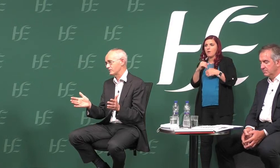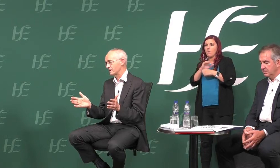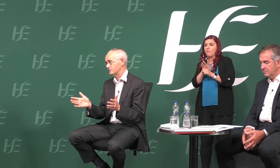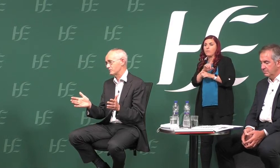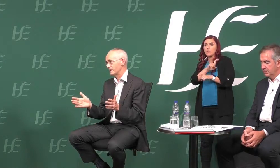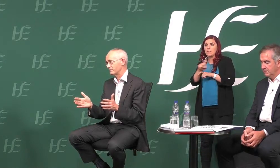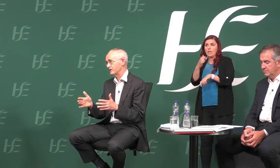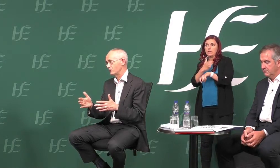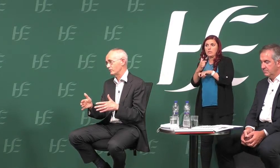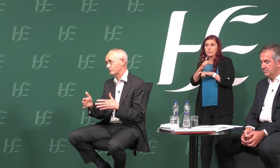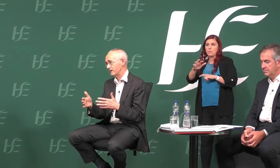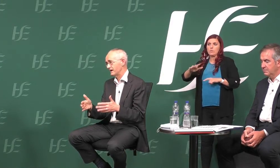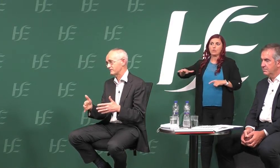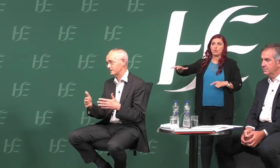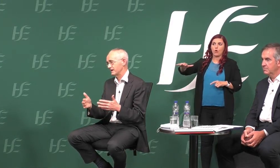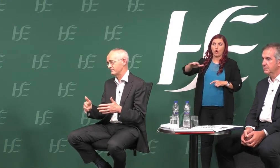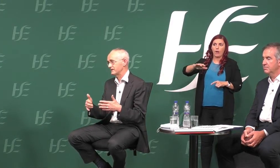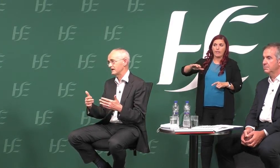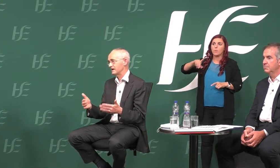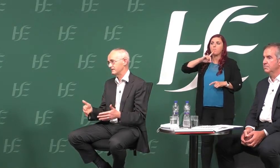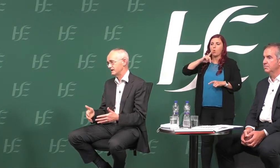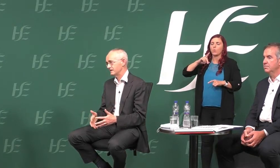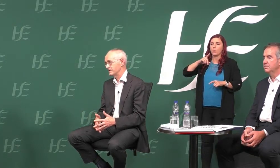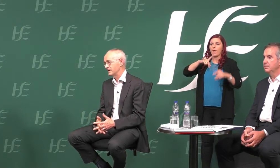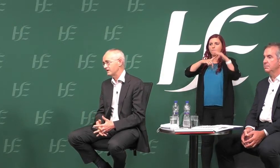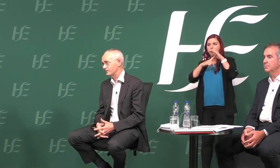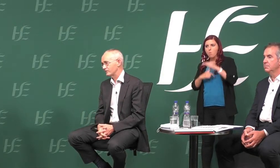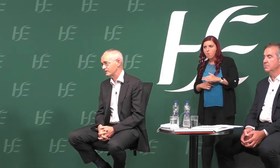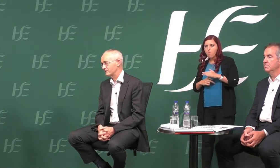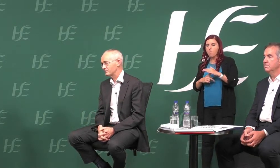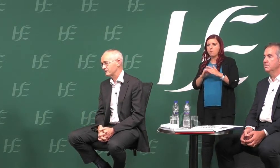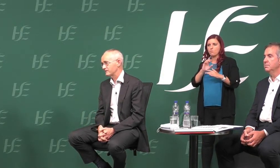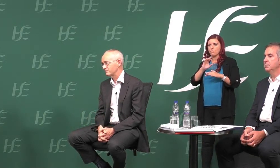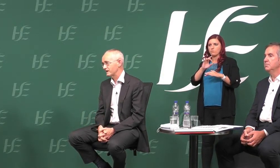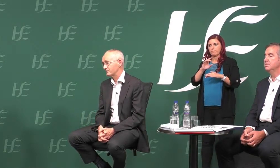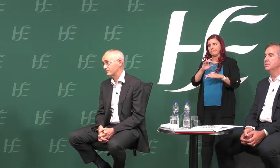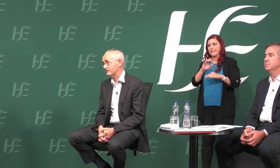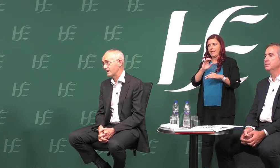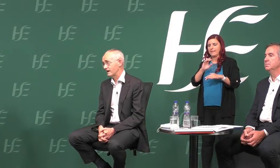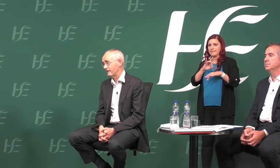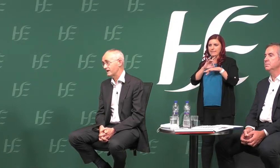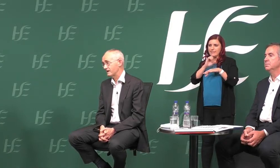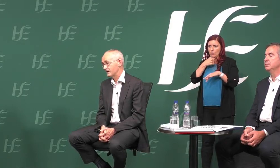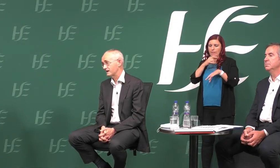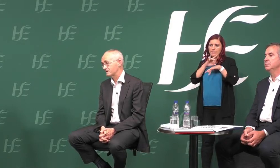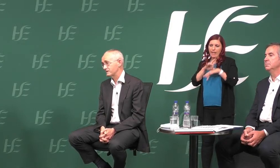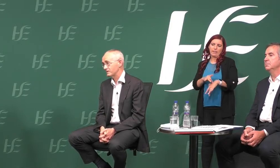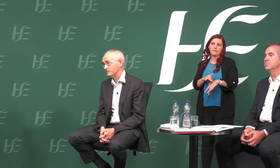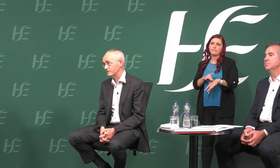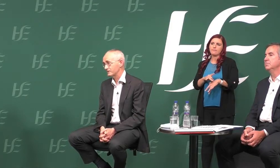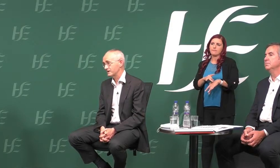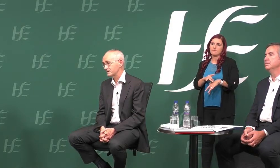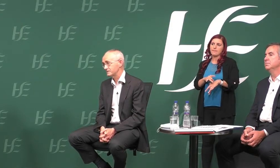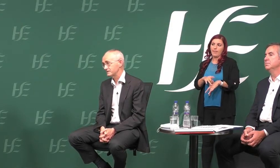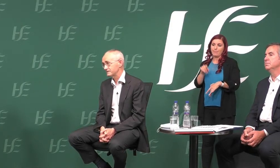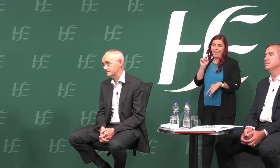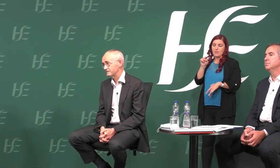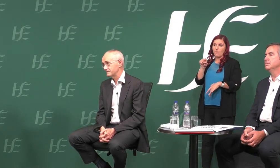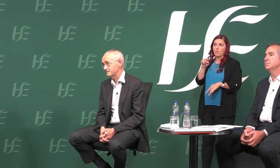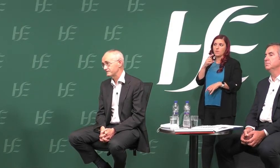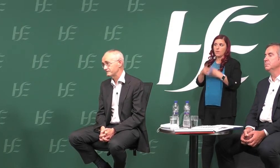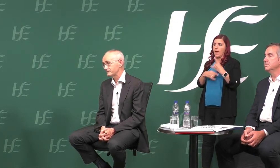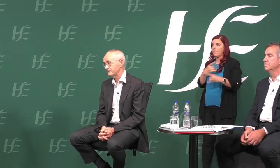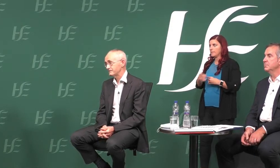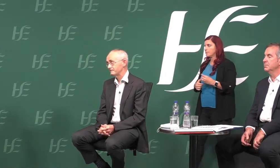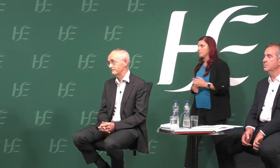and getting to a stage where we have the lowest possible level of harm associated with the virus is, I think, likely to be where we're going to end up.